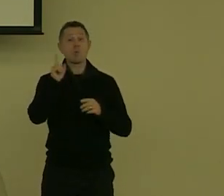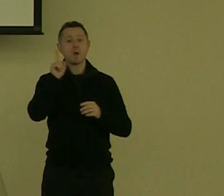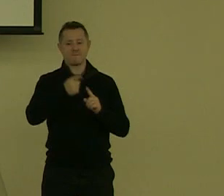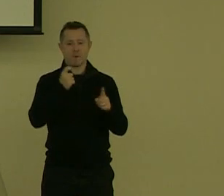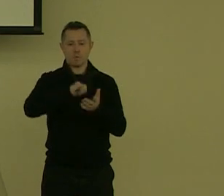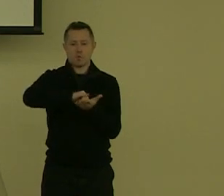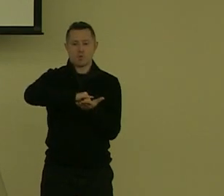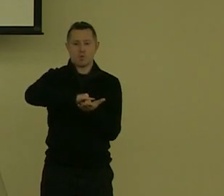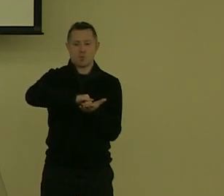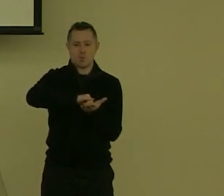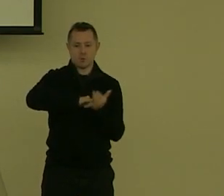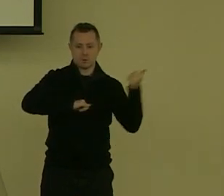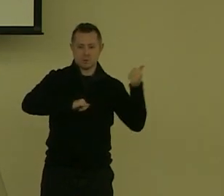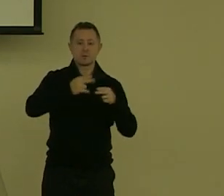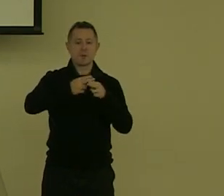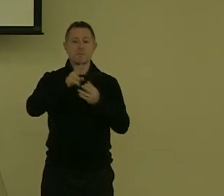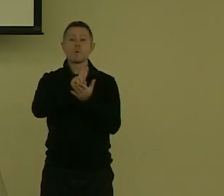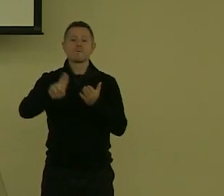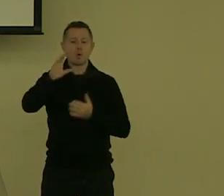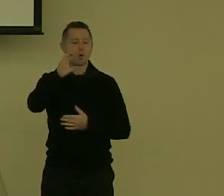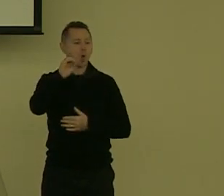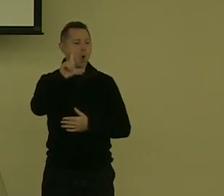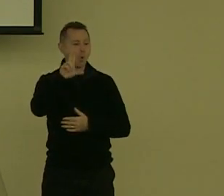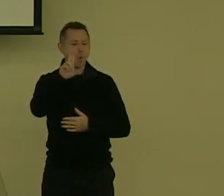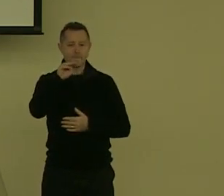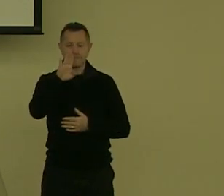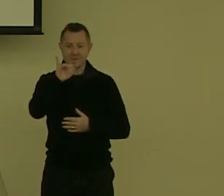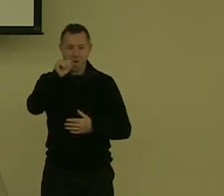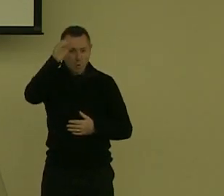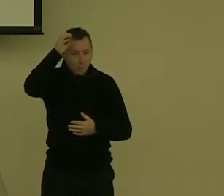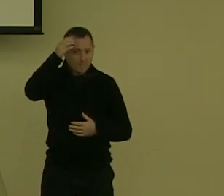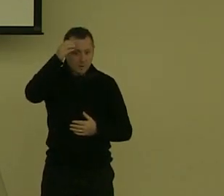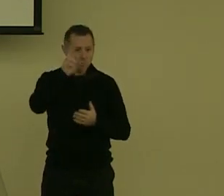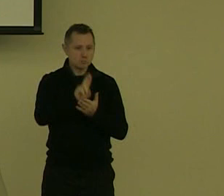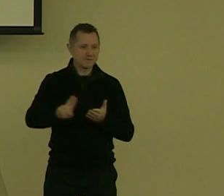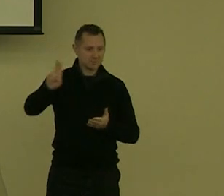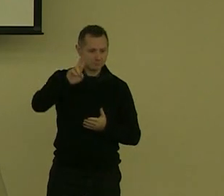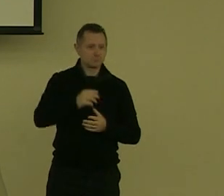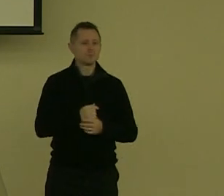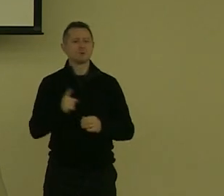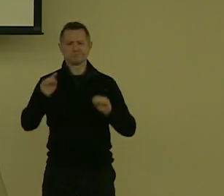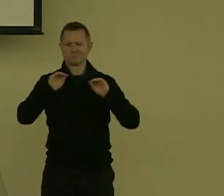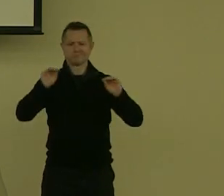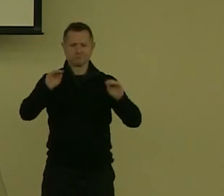a job I still actually hold, although fewer and fewer people would acknowledge that these days.